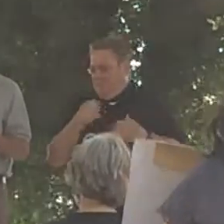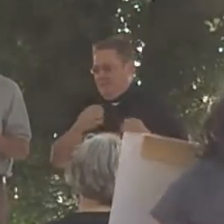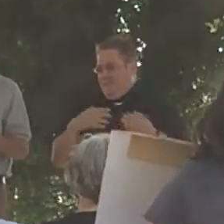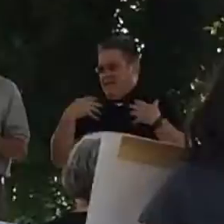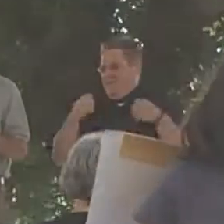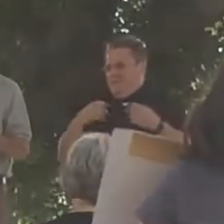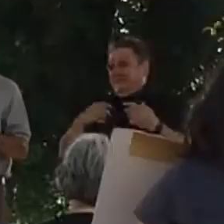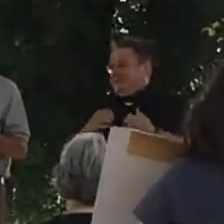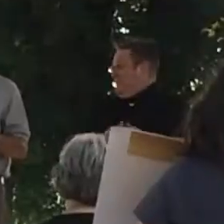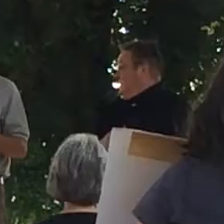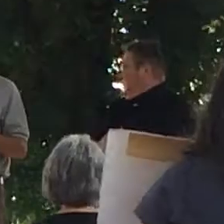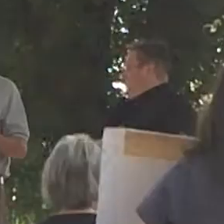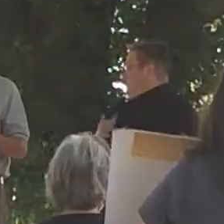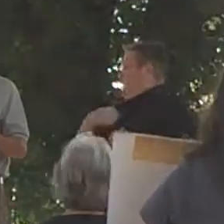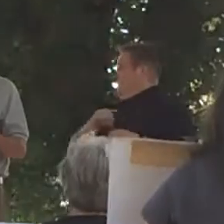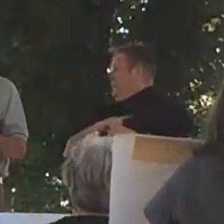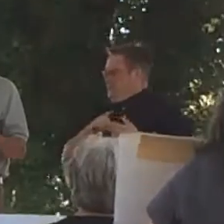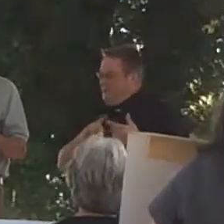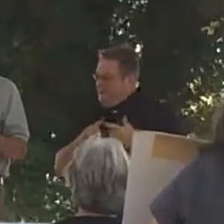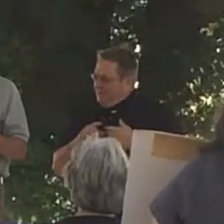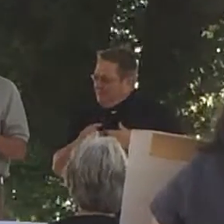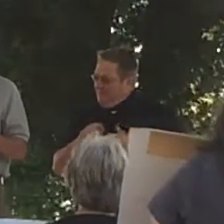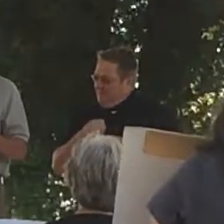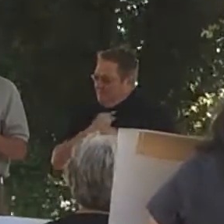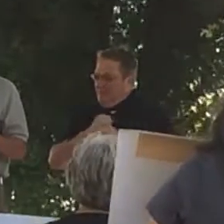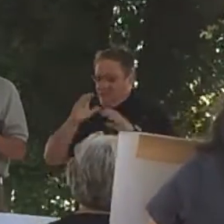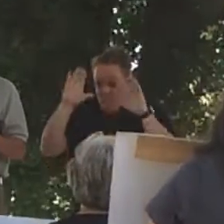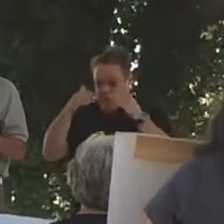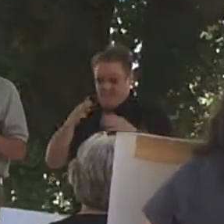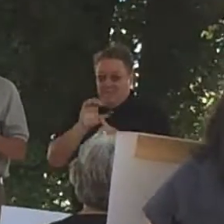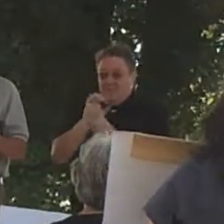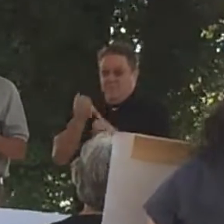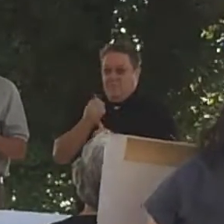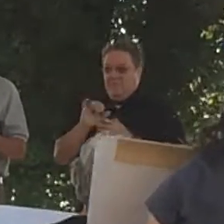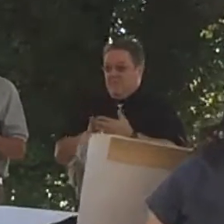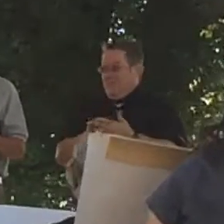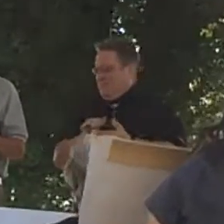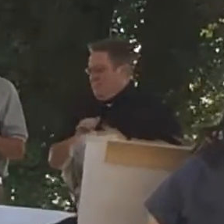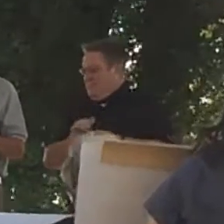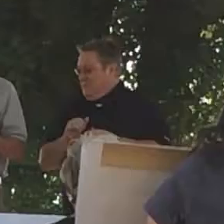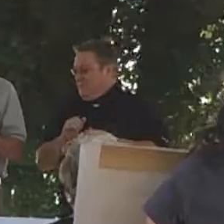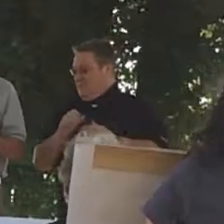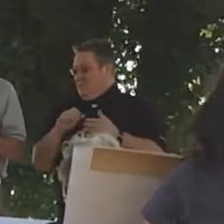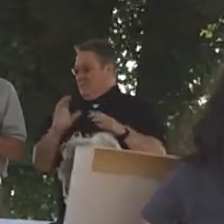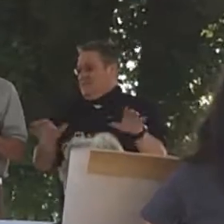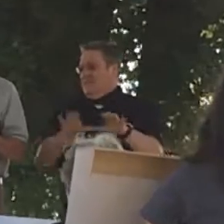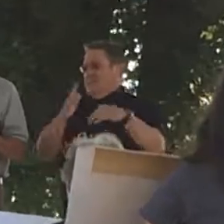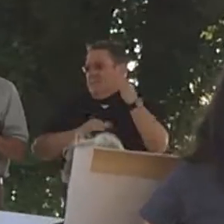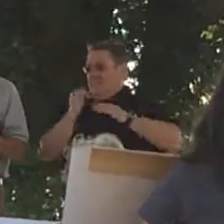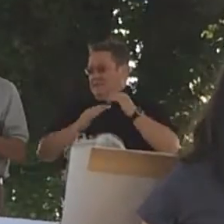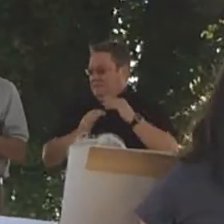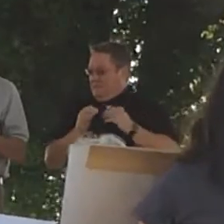and resolution. We endeavor to create a campus environment that actively confronts injustice and proactively builds